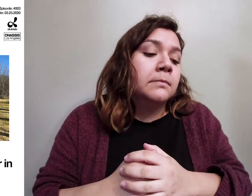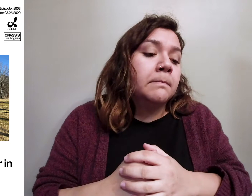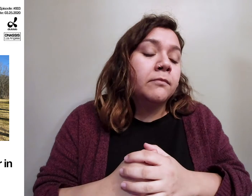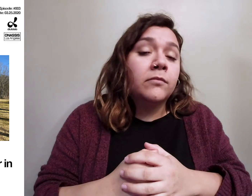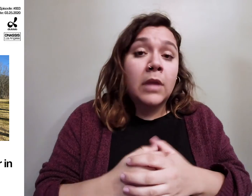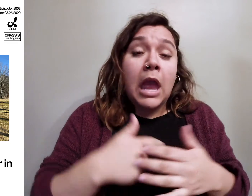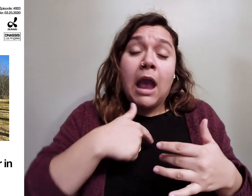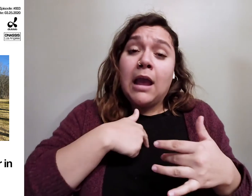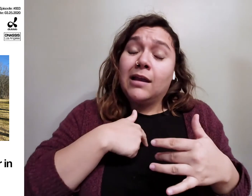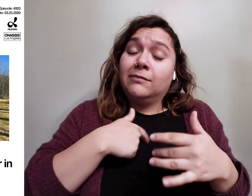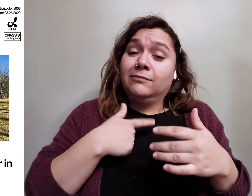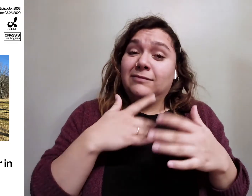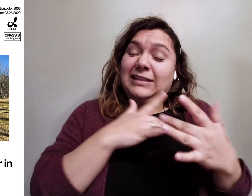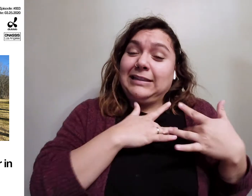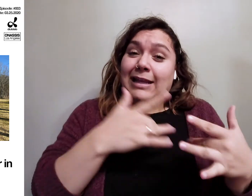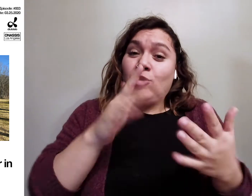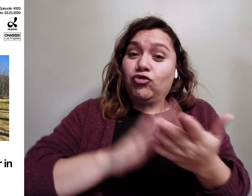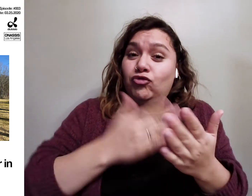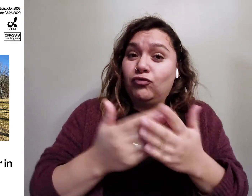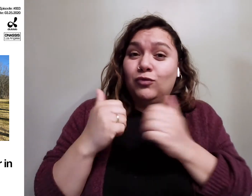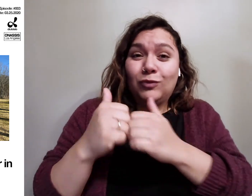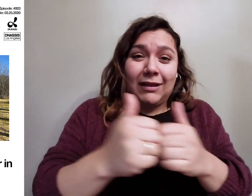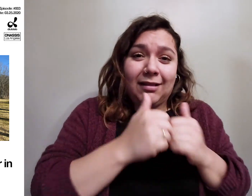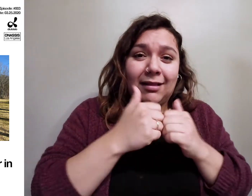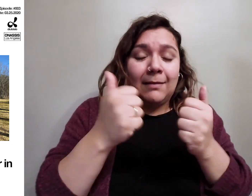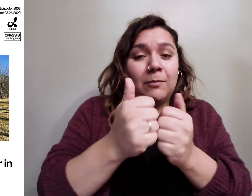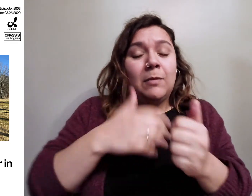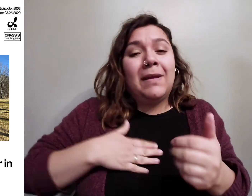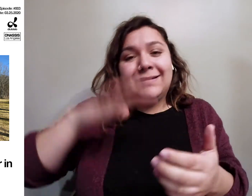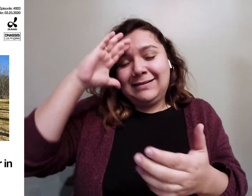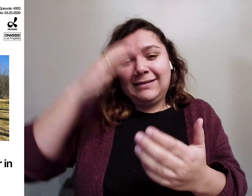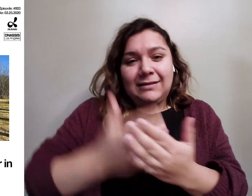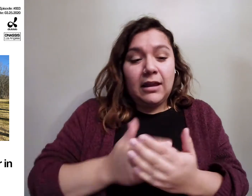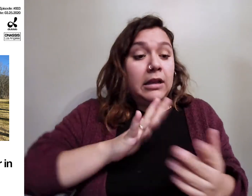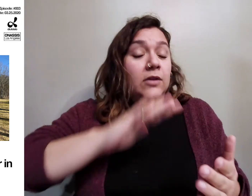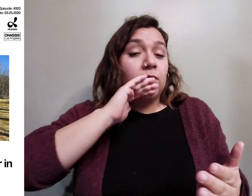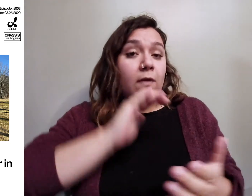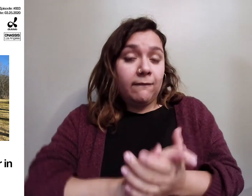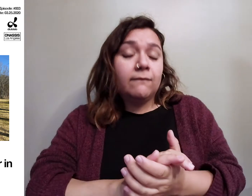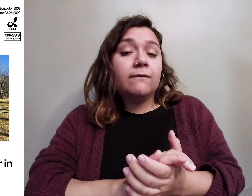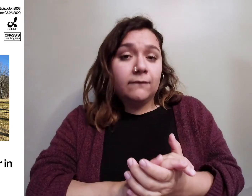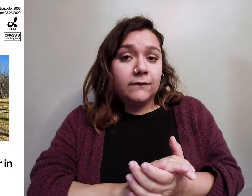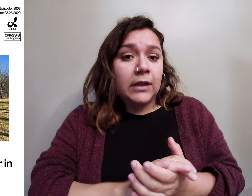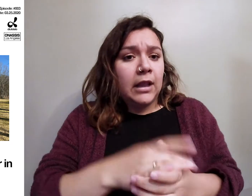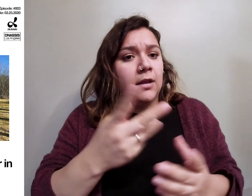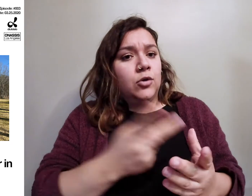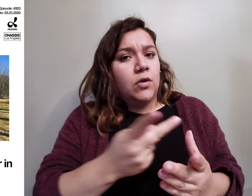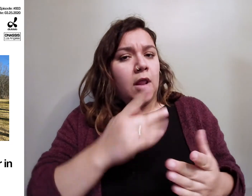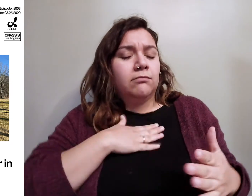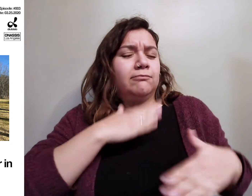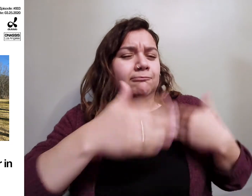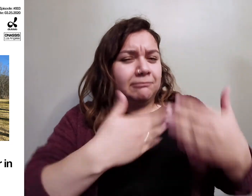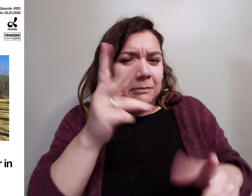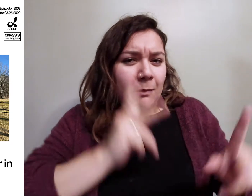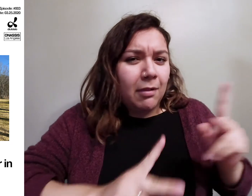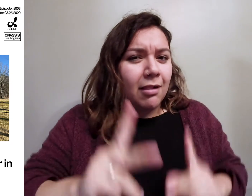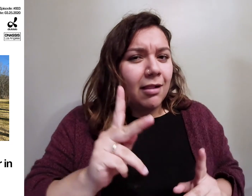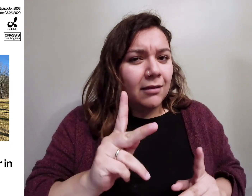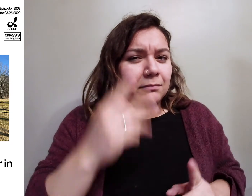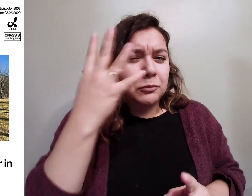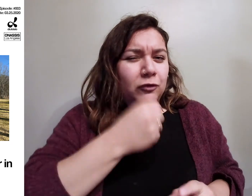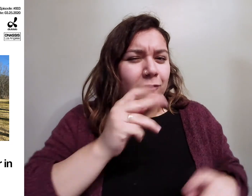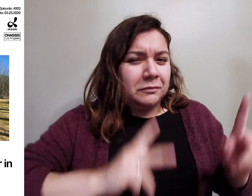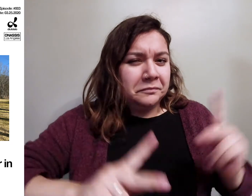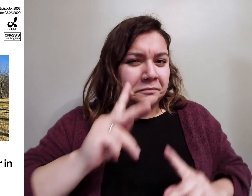we're cooking together. I'm really fortunate that I'm with my son and his wife here, who are very kind and lovely people.